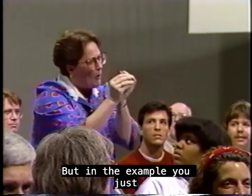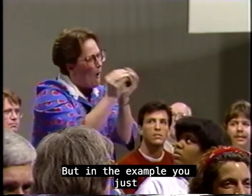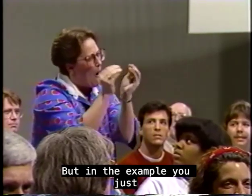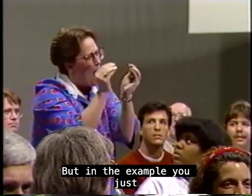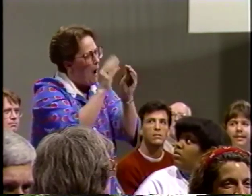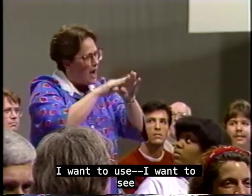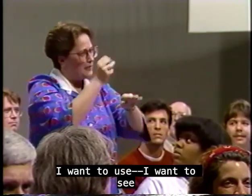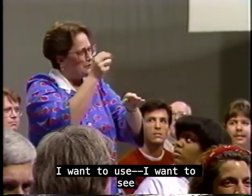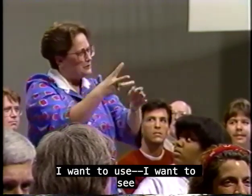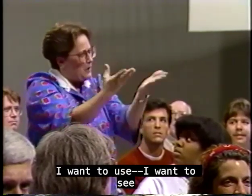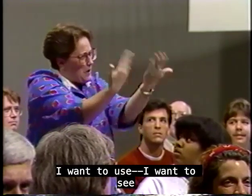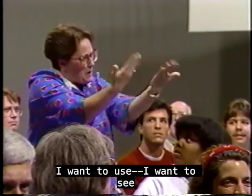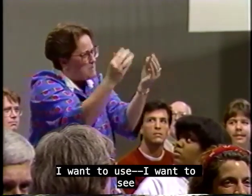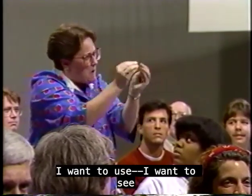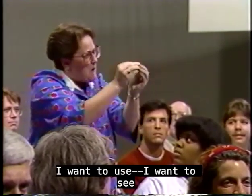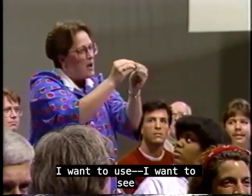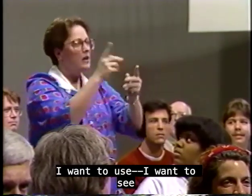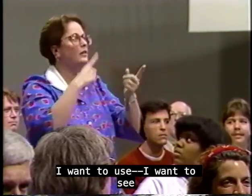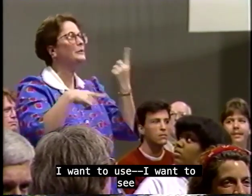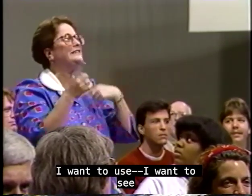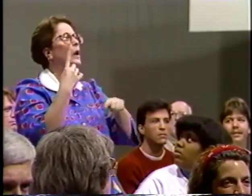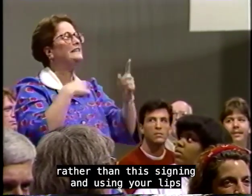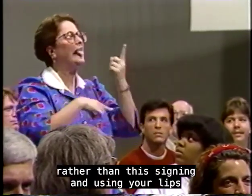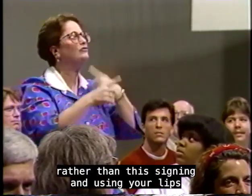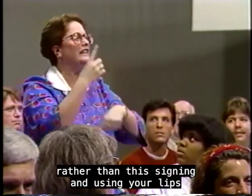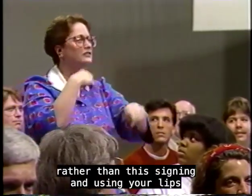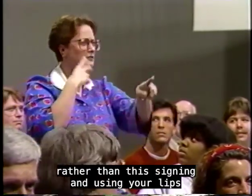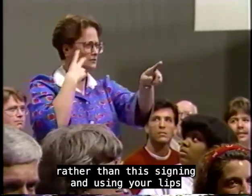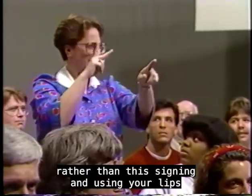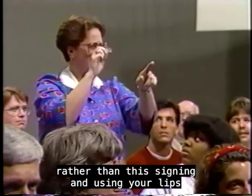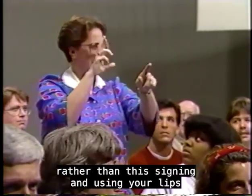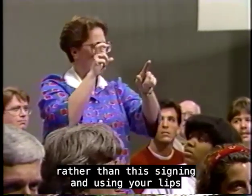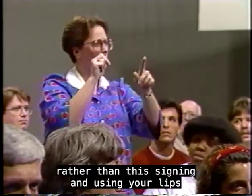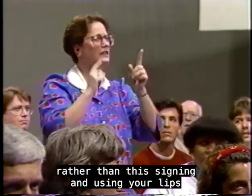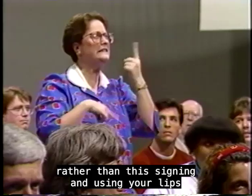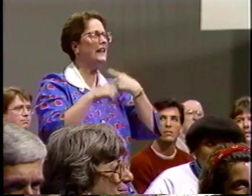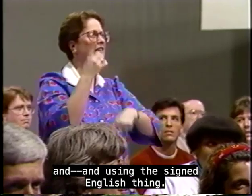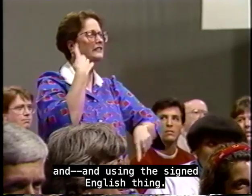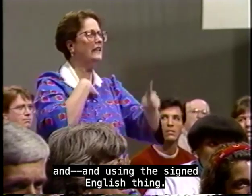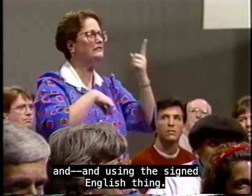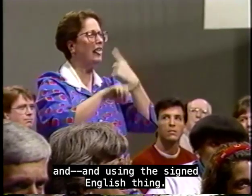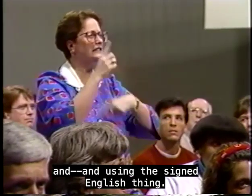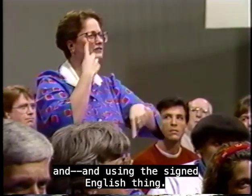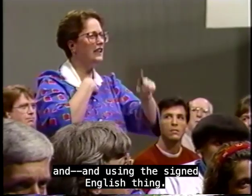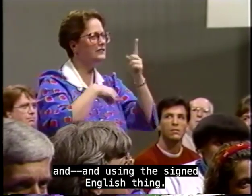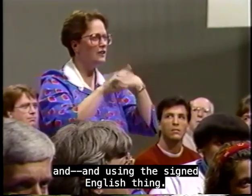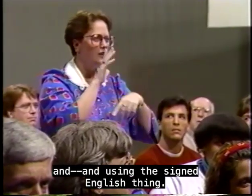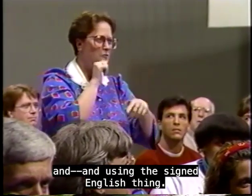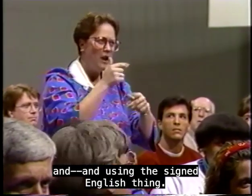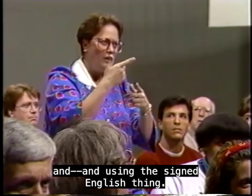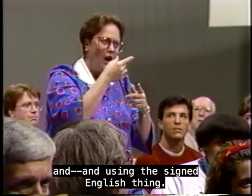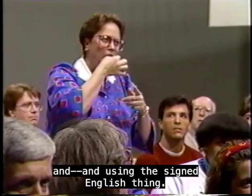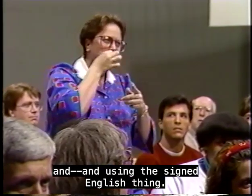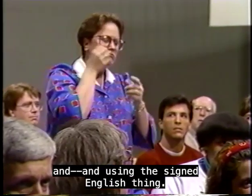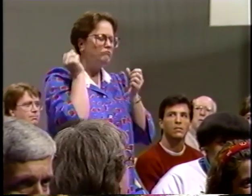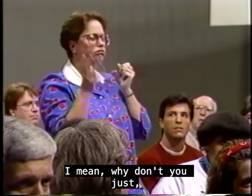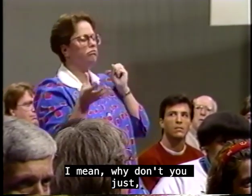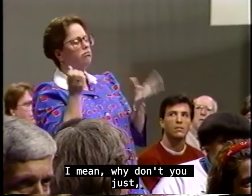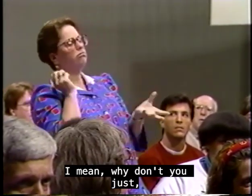fine. I want to see more of that on the show rather than this signing and using your lips and using the signed English thing. Why